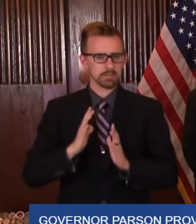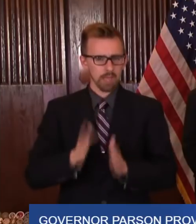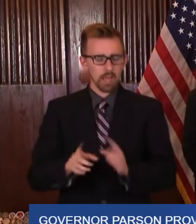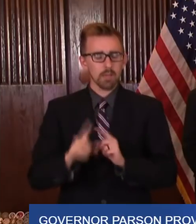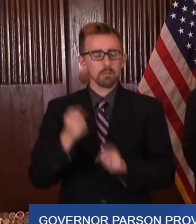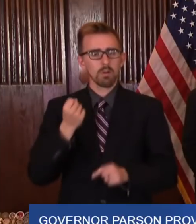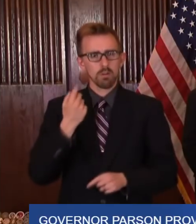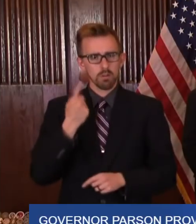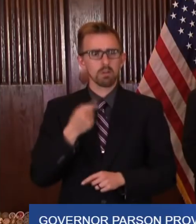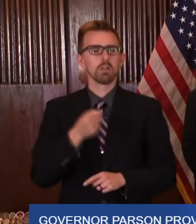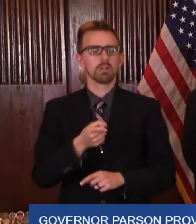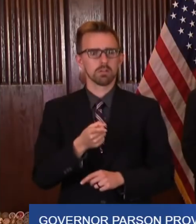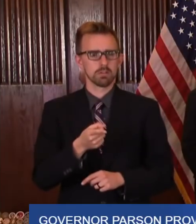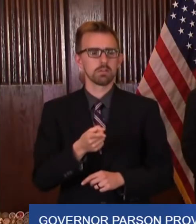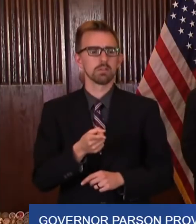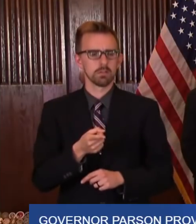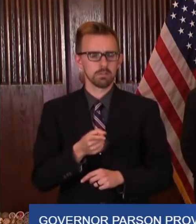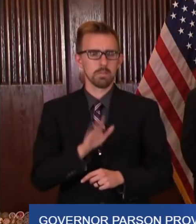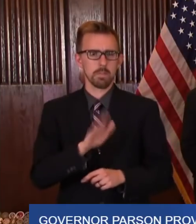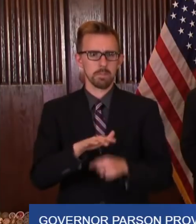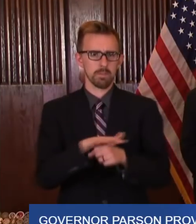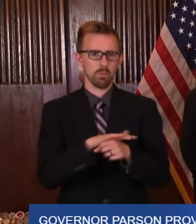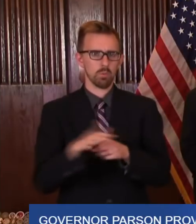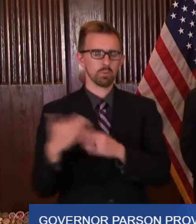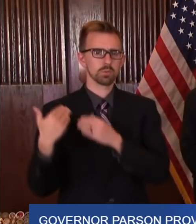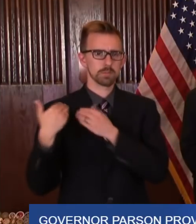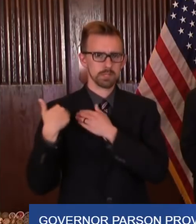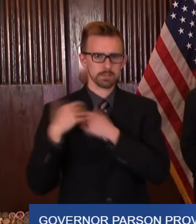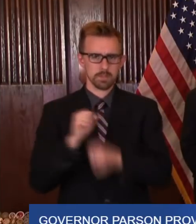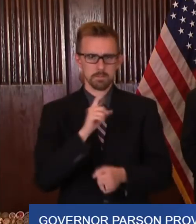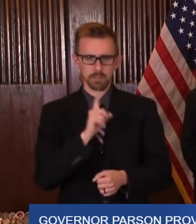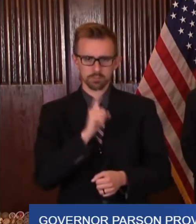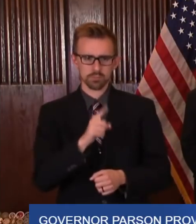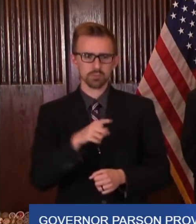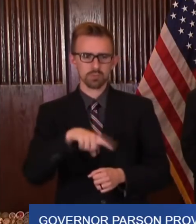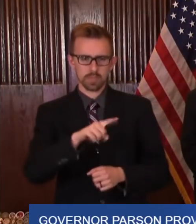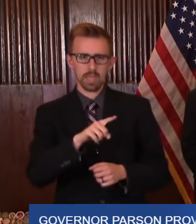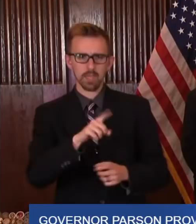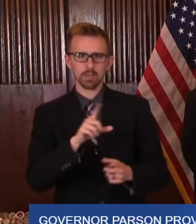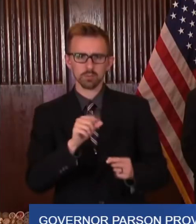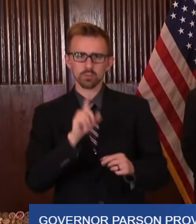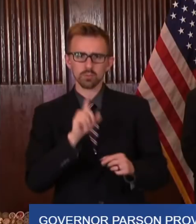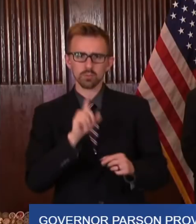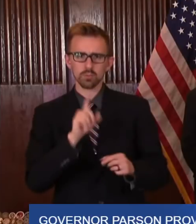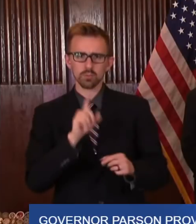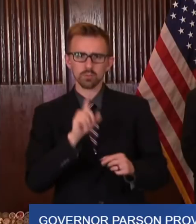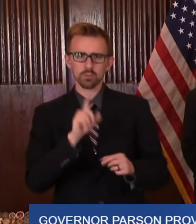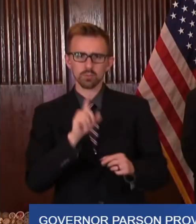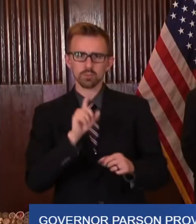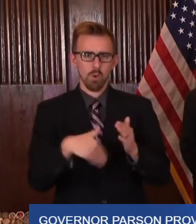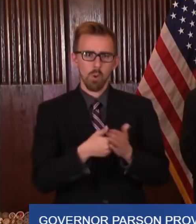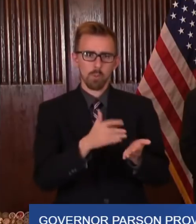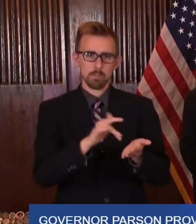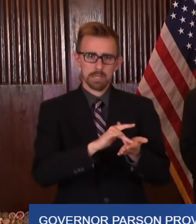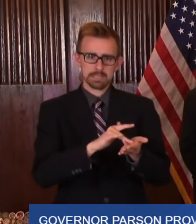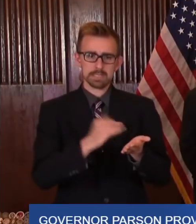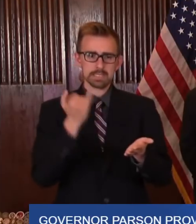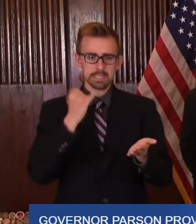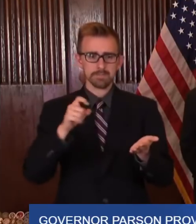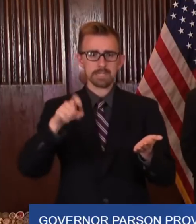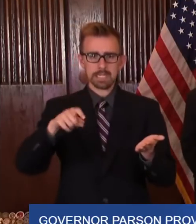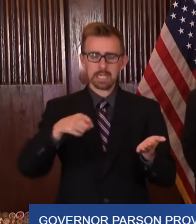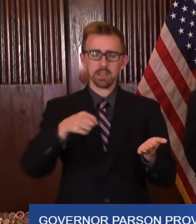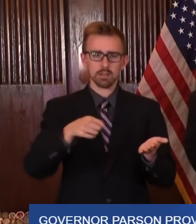do that, it is their local responsibility to make sure that they do, in fact, have all the drugs that one would